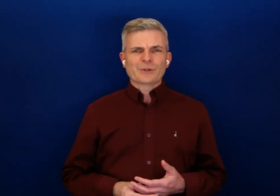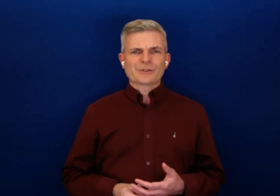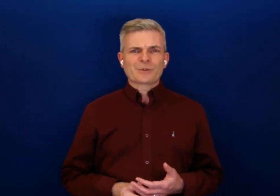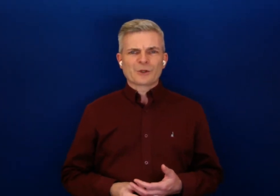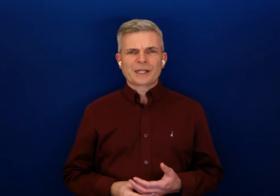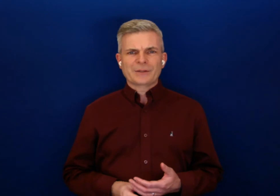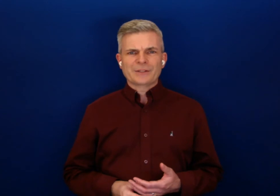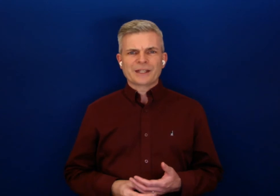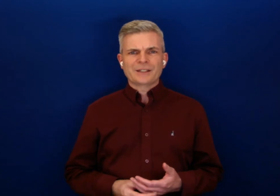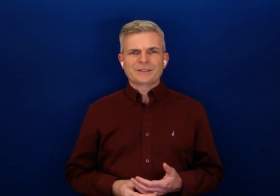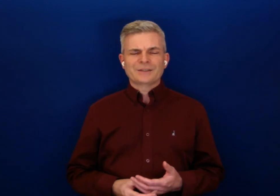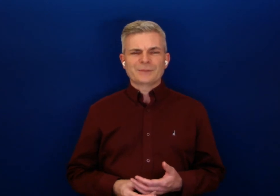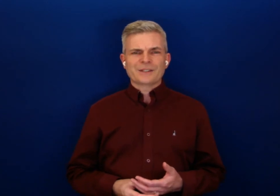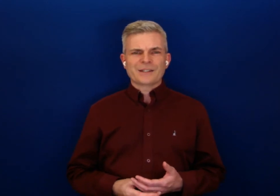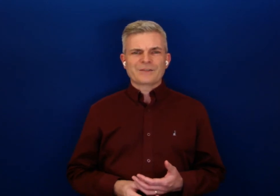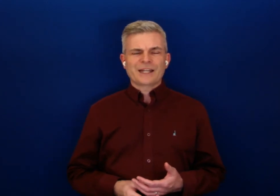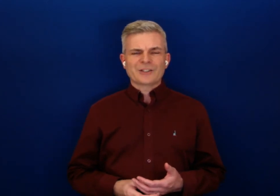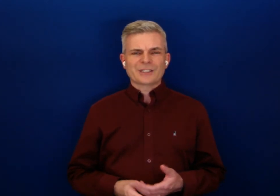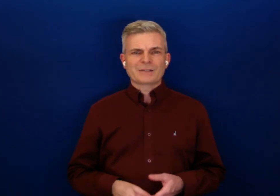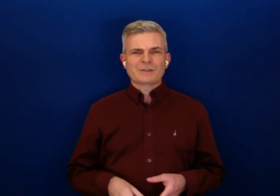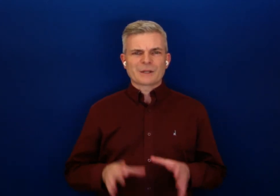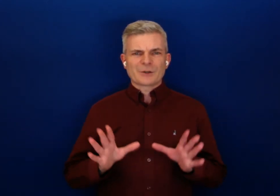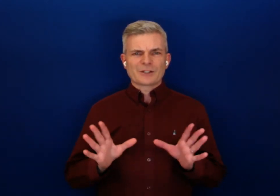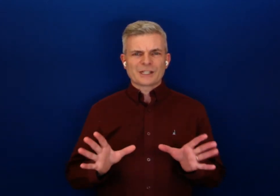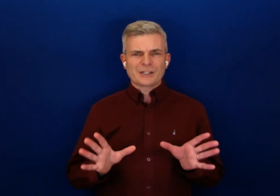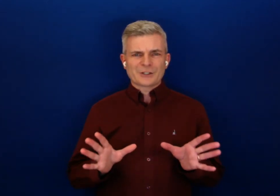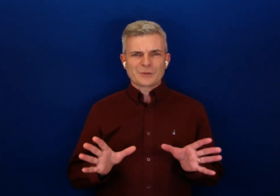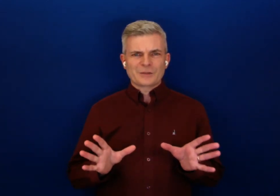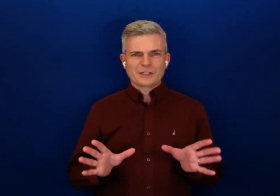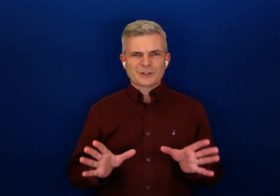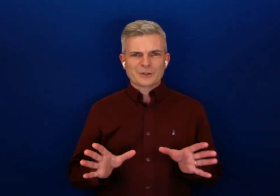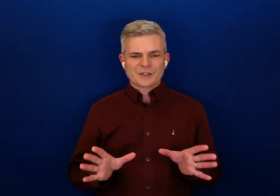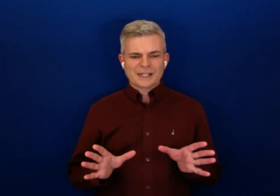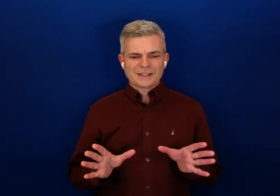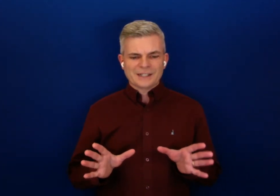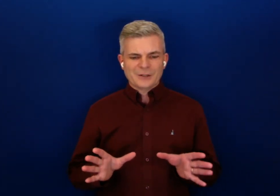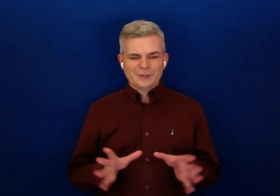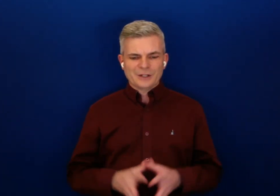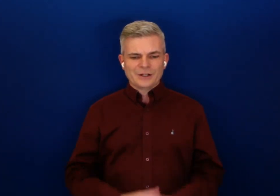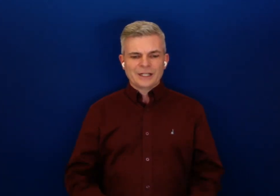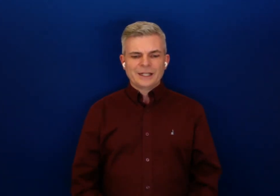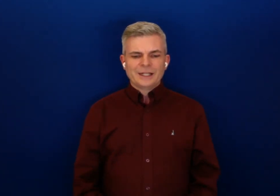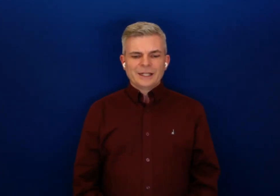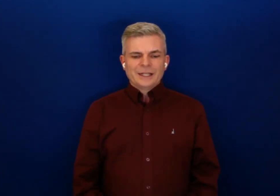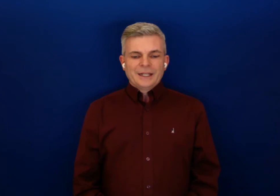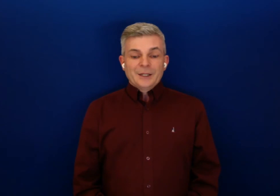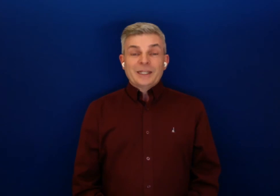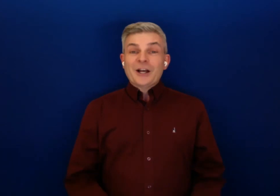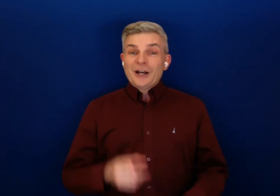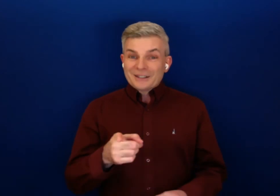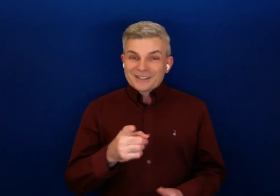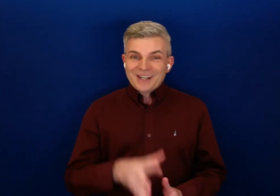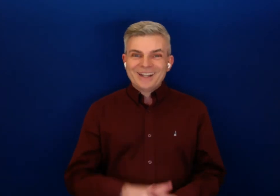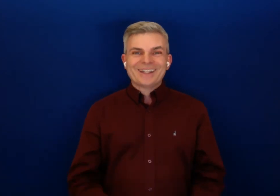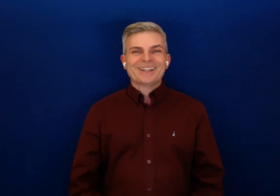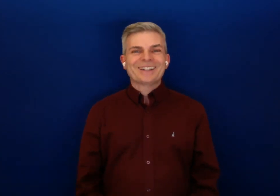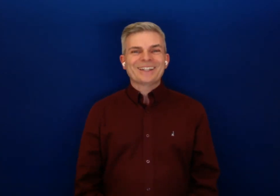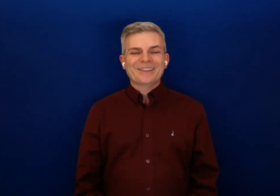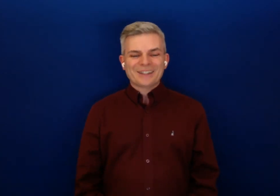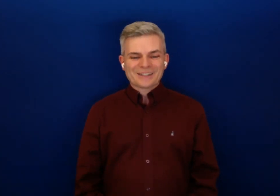personal pronouns and possessive adjectives, but I just want to make sure that that's out there. Because in